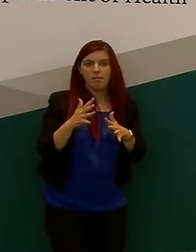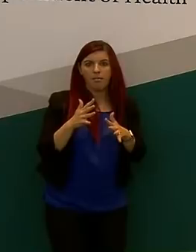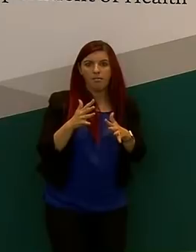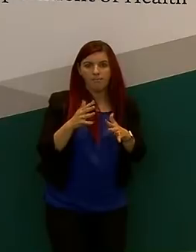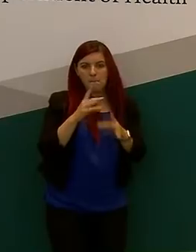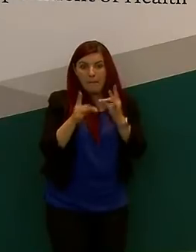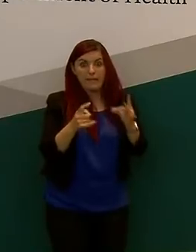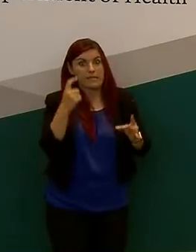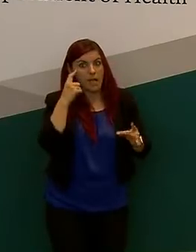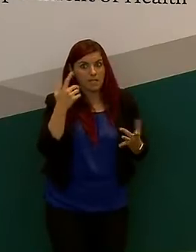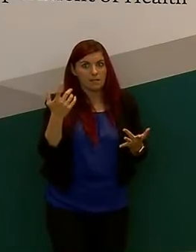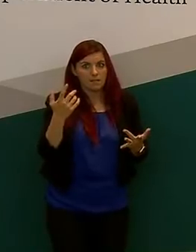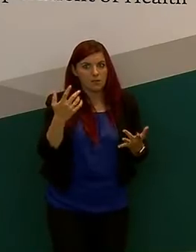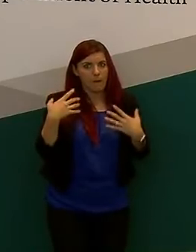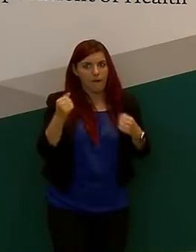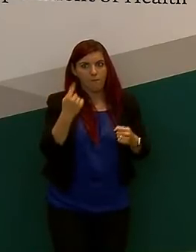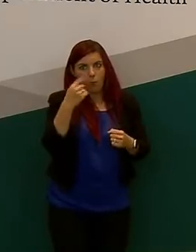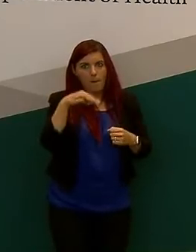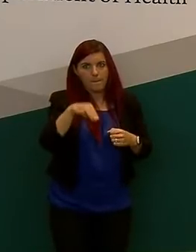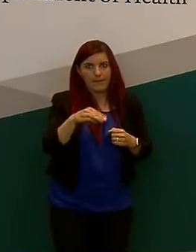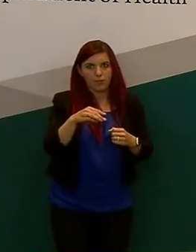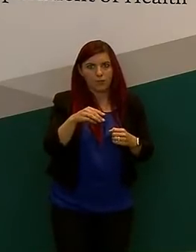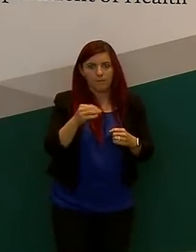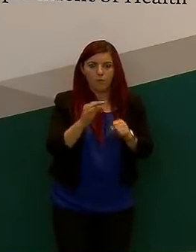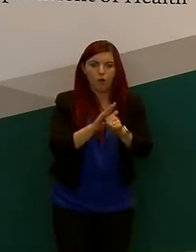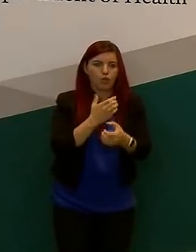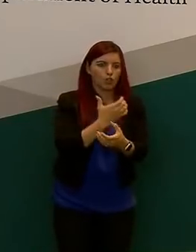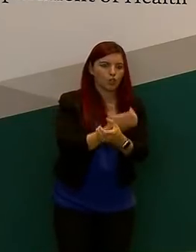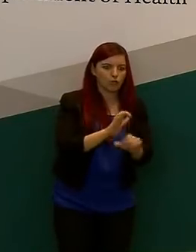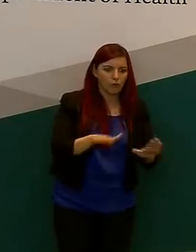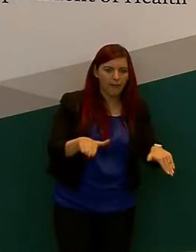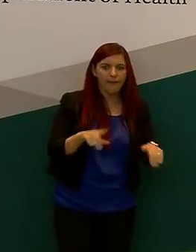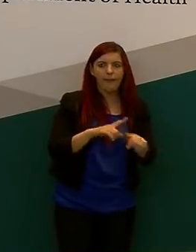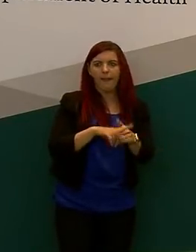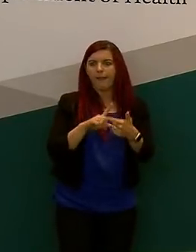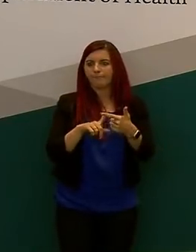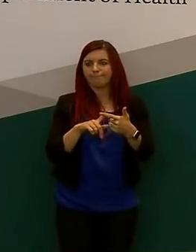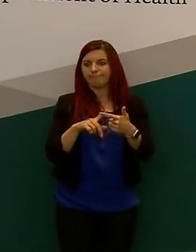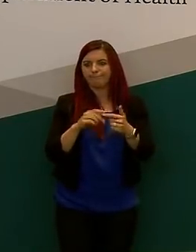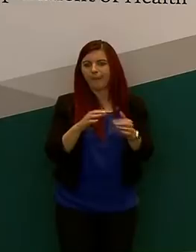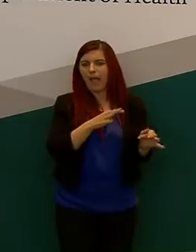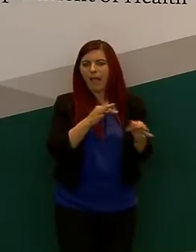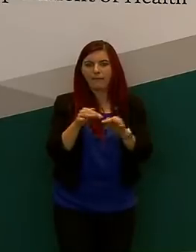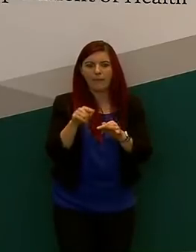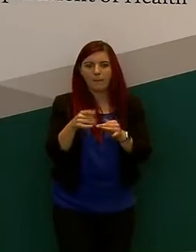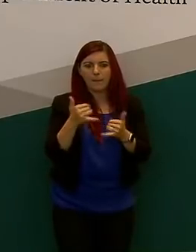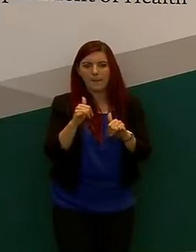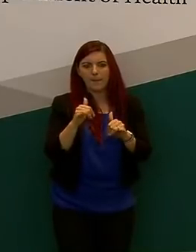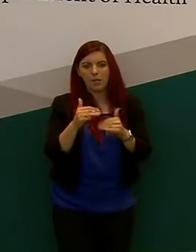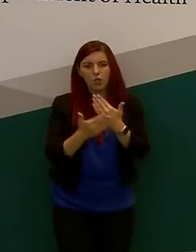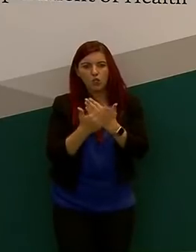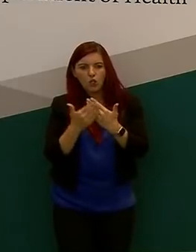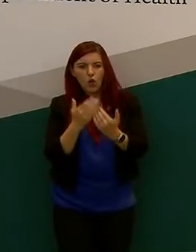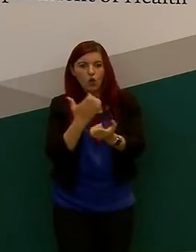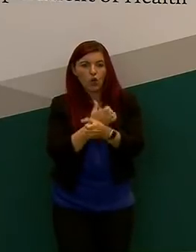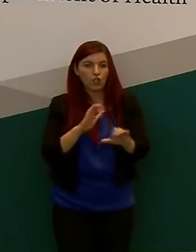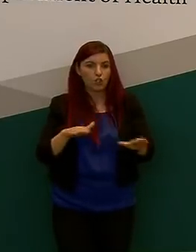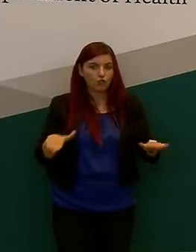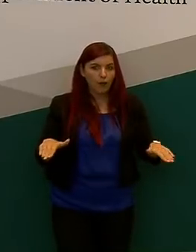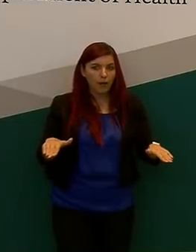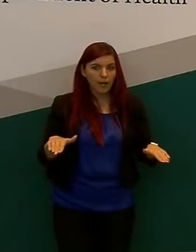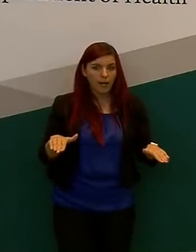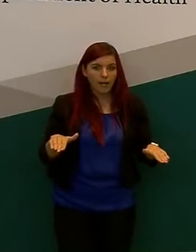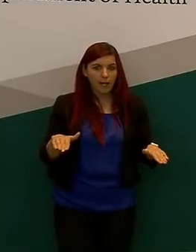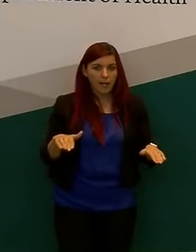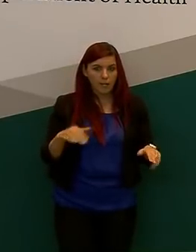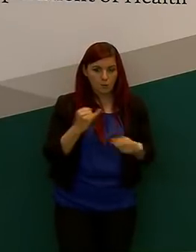approach to have 1 meter for children. And beyond that, we're saying that for the younger children in national school,